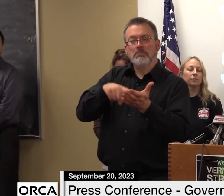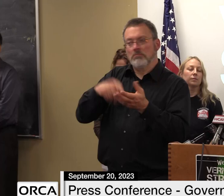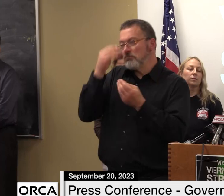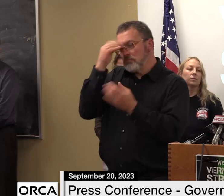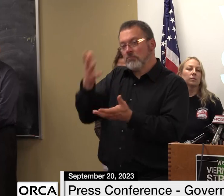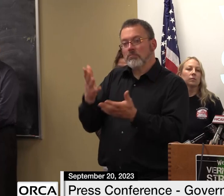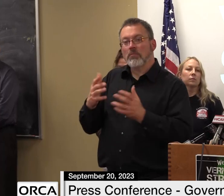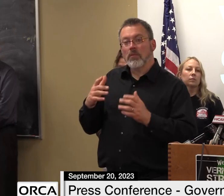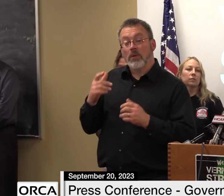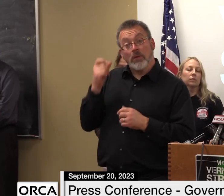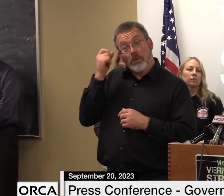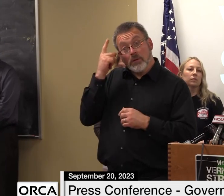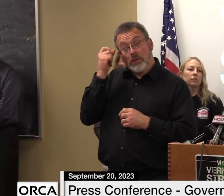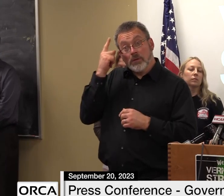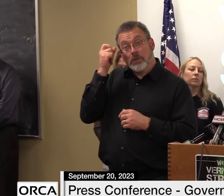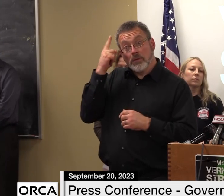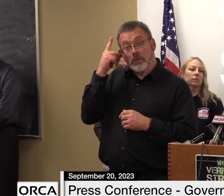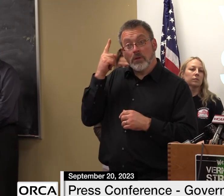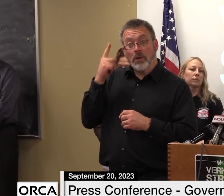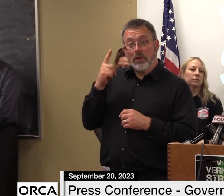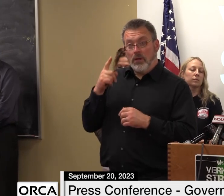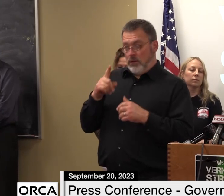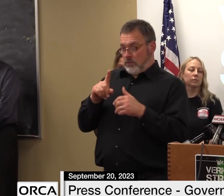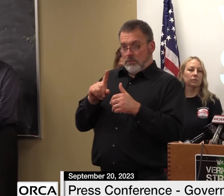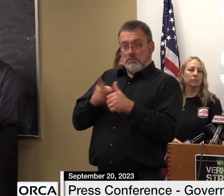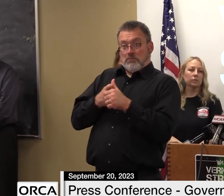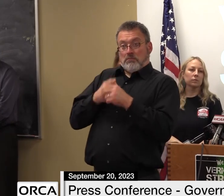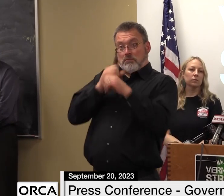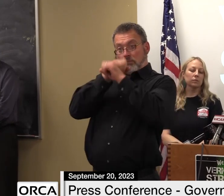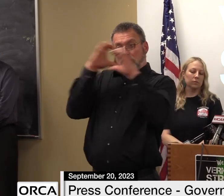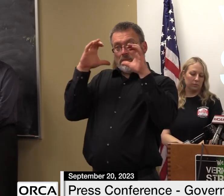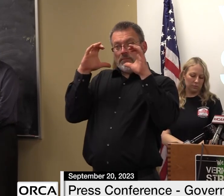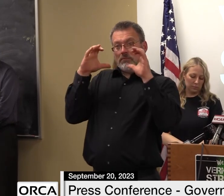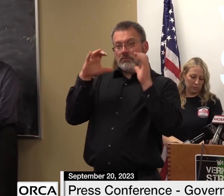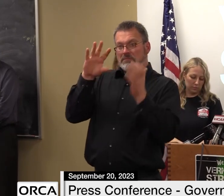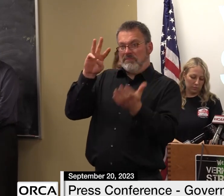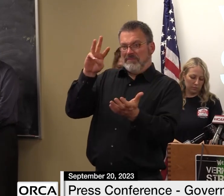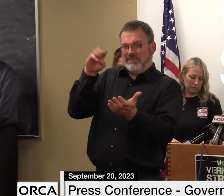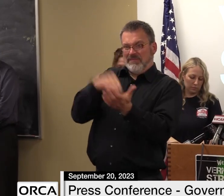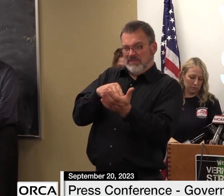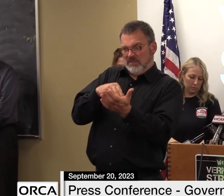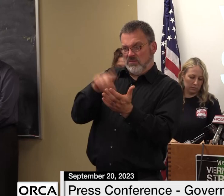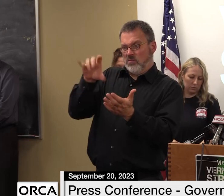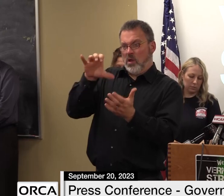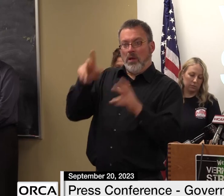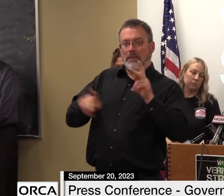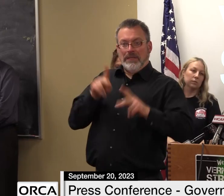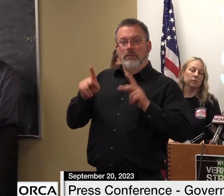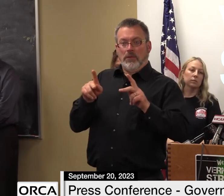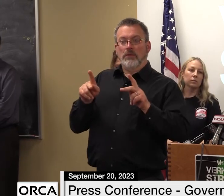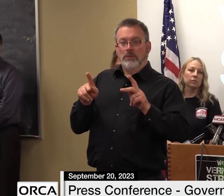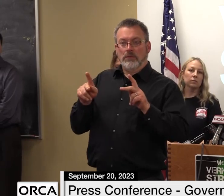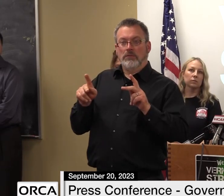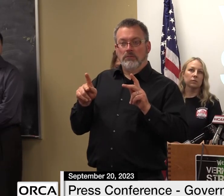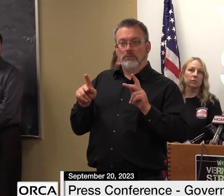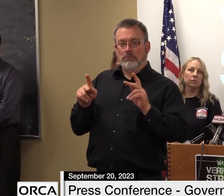you know, we've got our initial estimate was around 6,100 people based upon the population, you know, and the impacts.